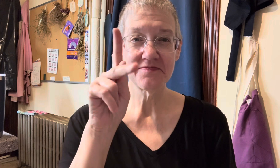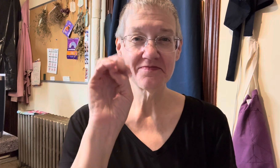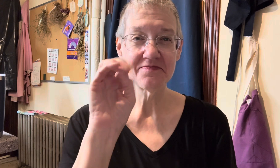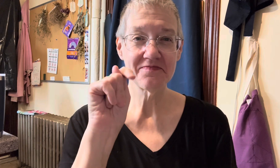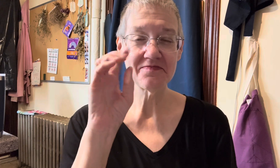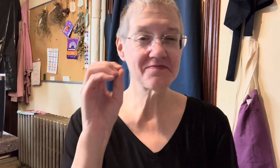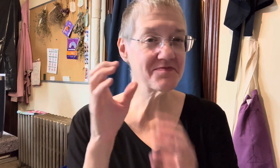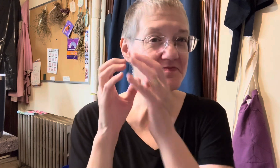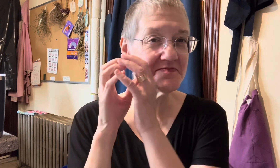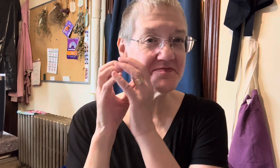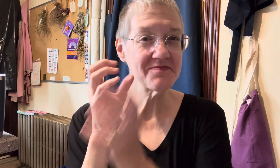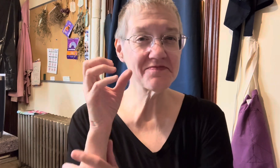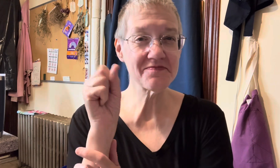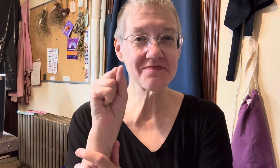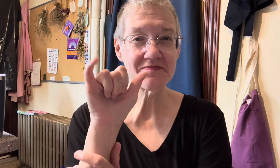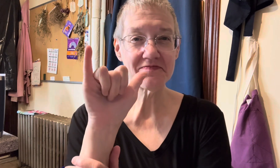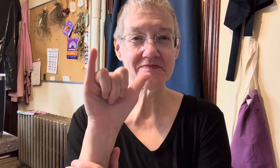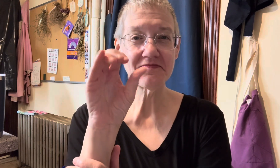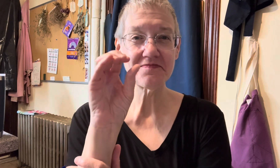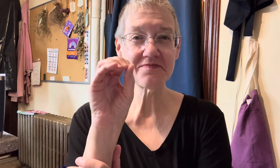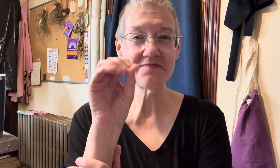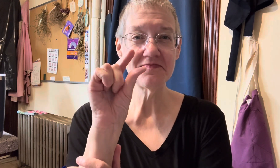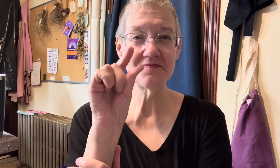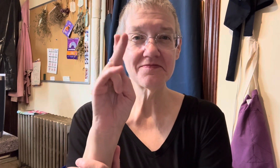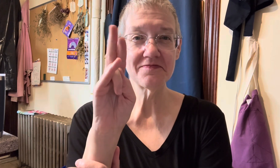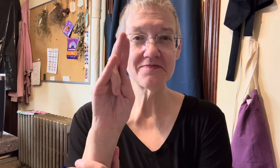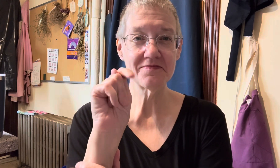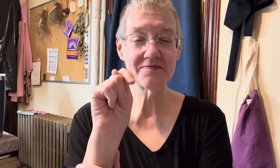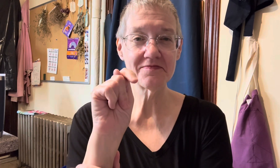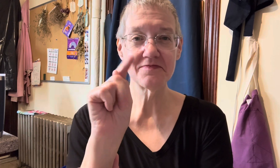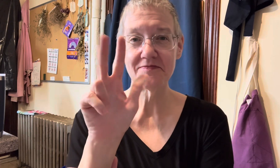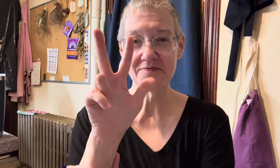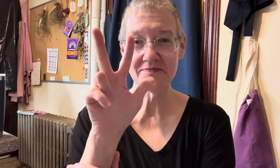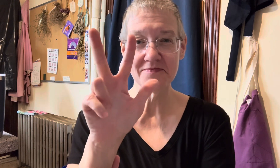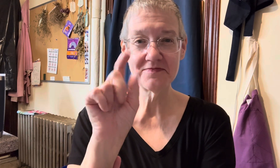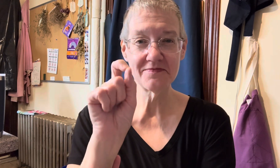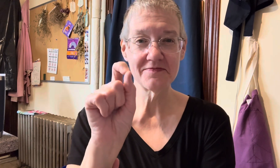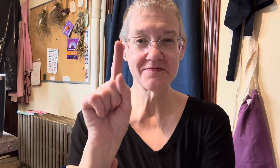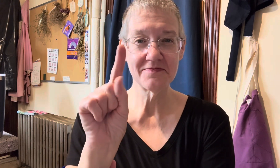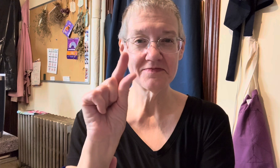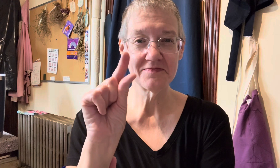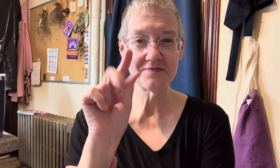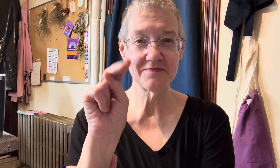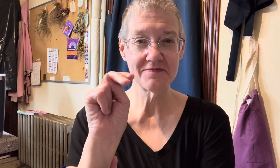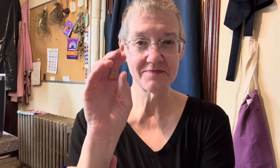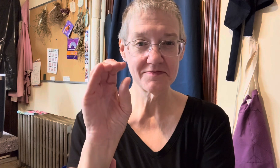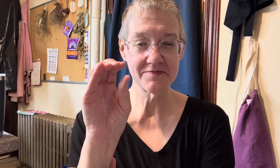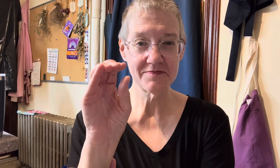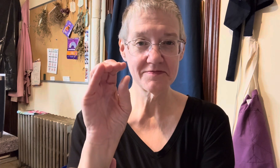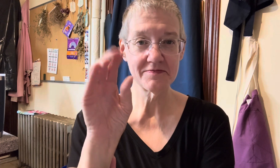1/2 a cup of the keto coconut milk yogurt is 3.1 grams of net carbs.